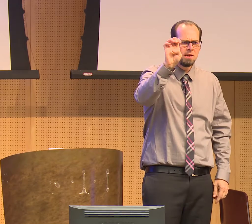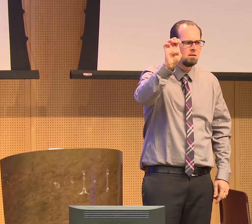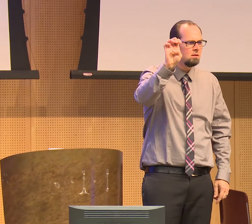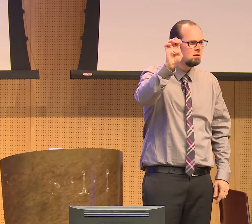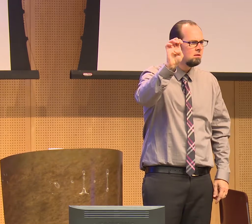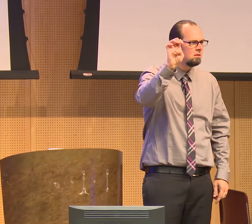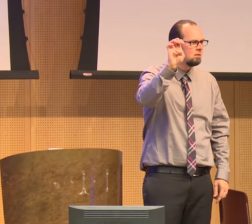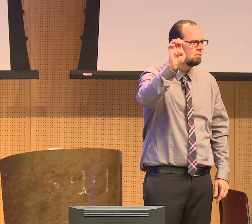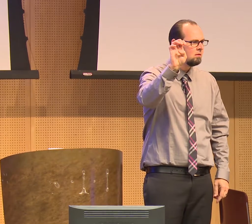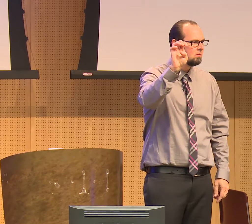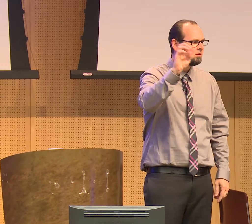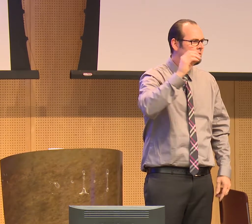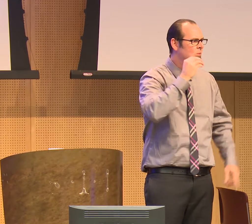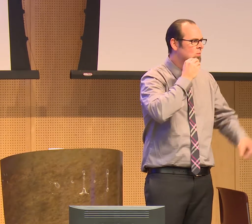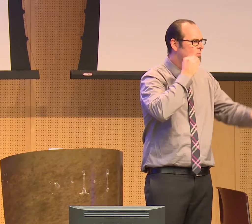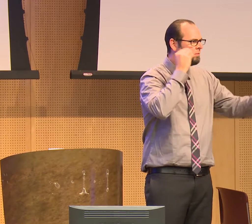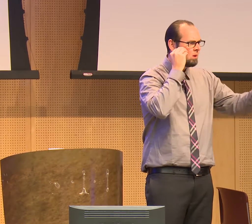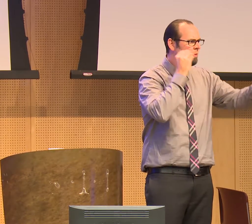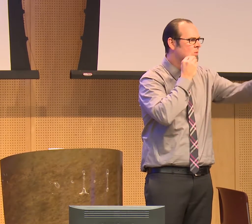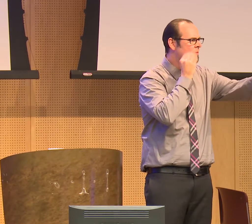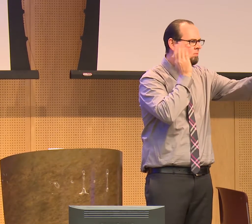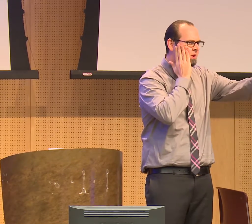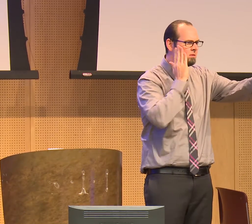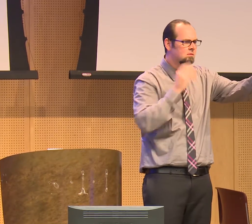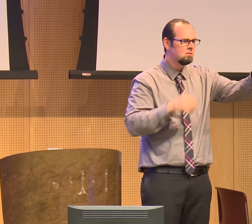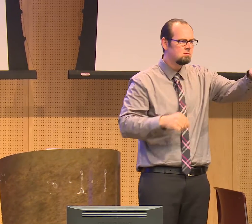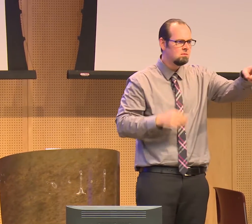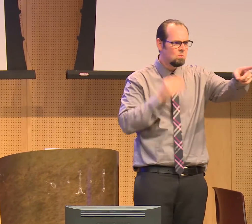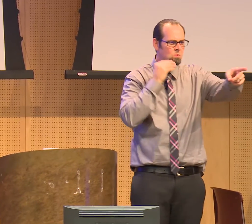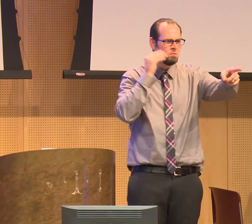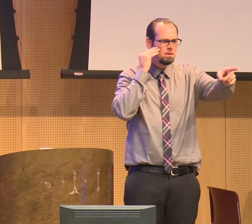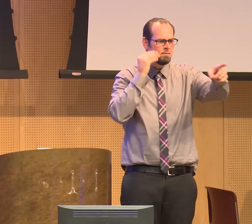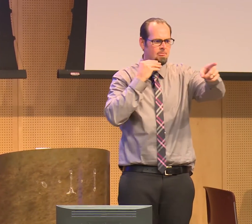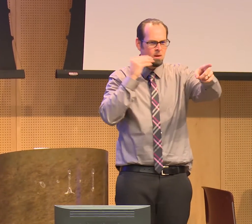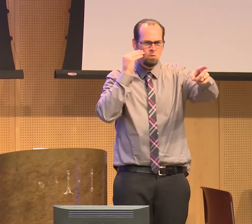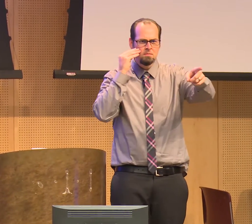What about the word for home? Home, all right, home.